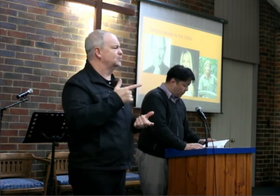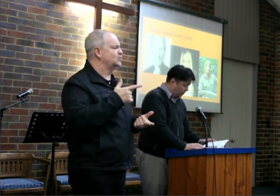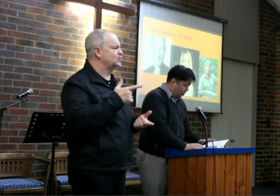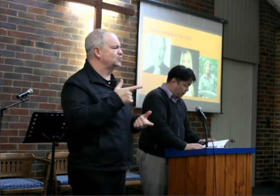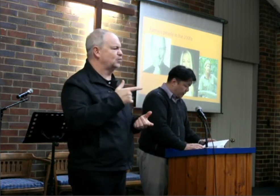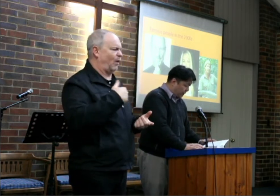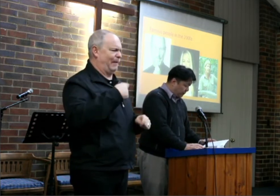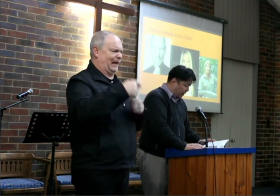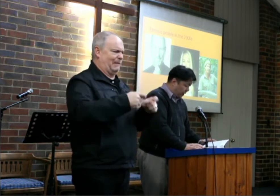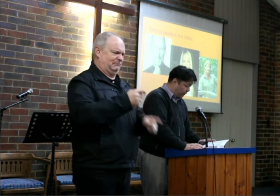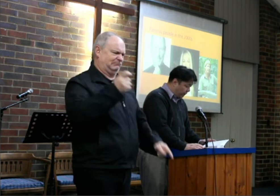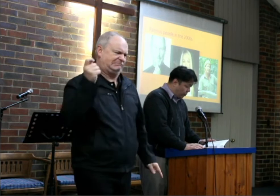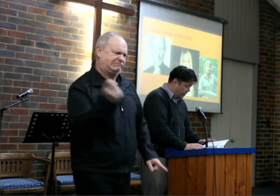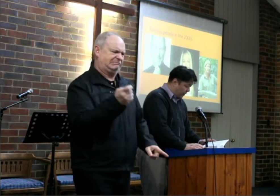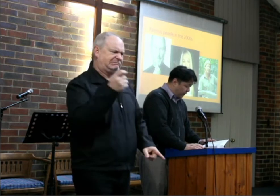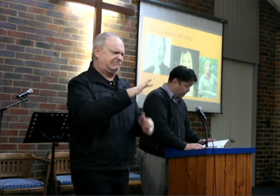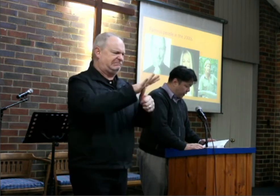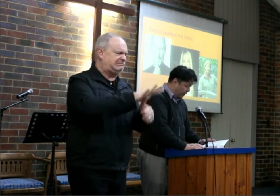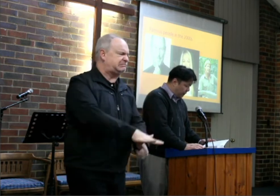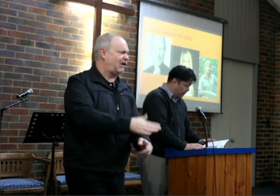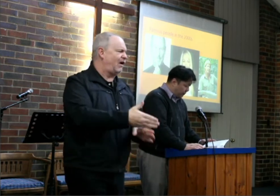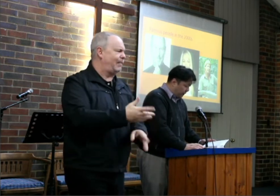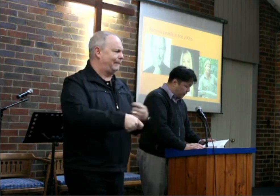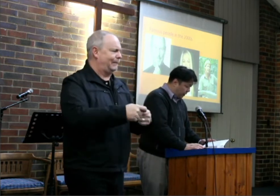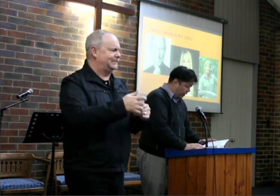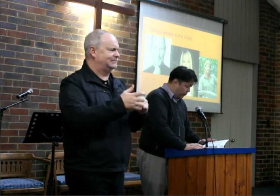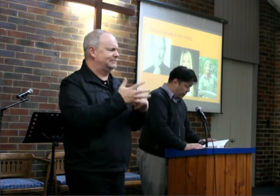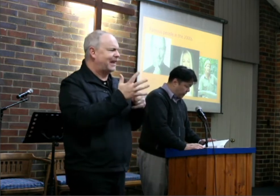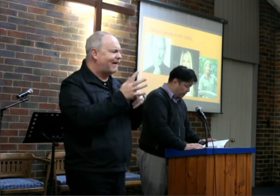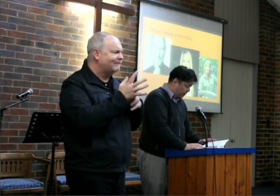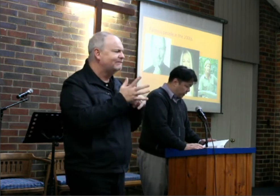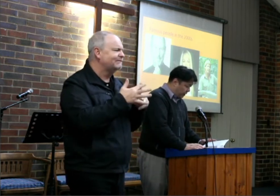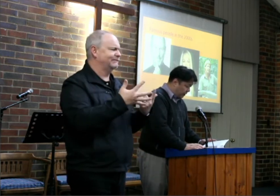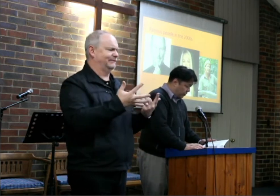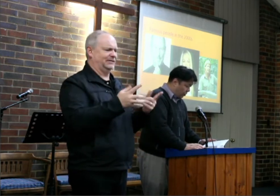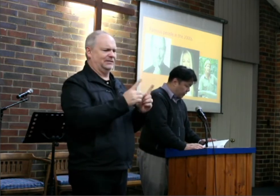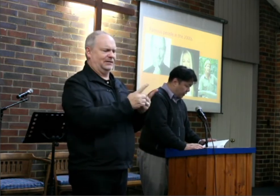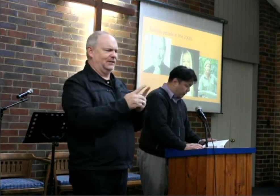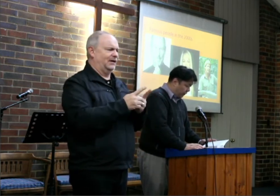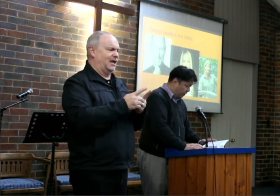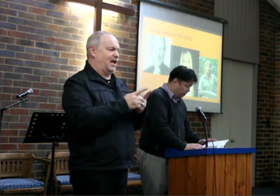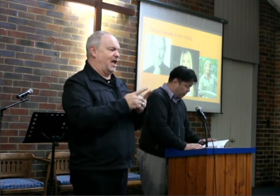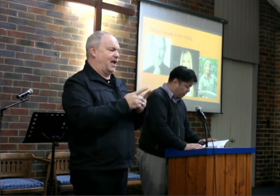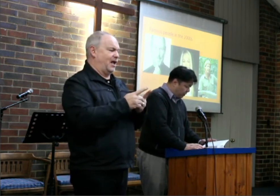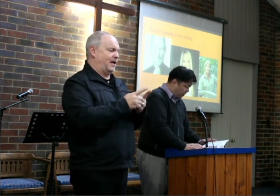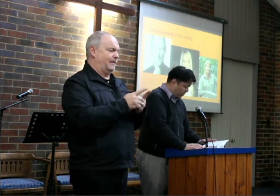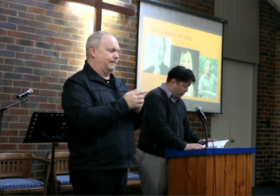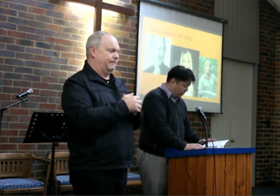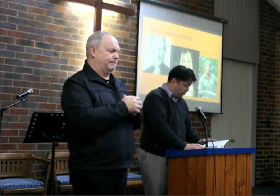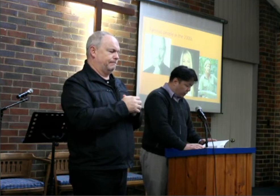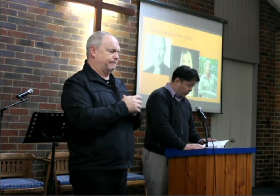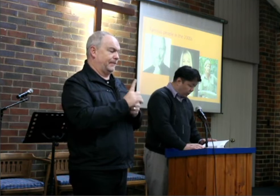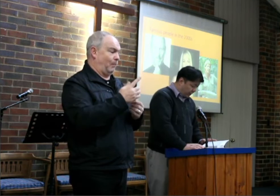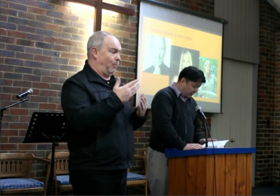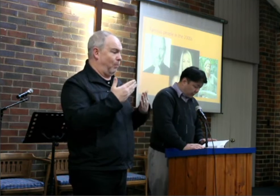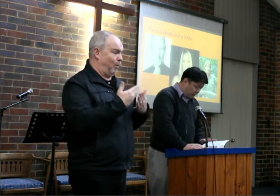over them to oppress them and force labor, and they built Pithom and Ramses as store cities for Pharaoh. But the